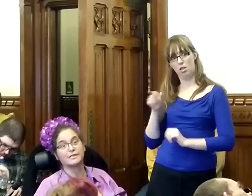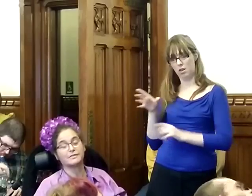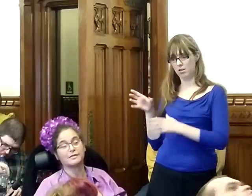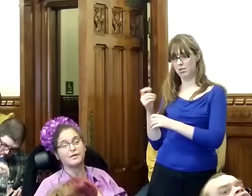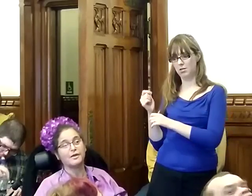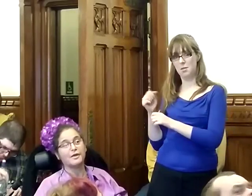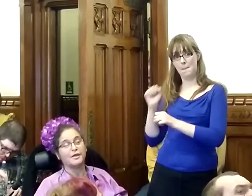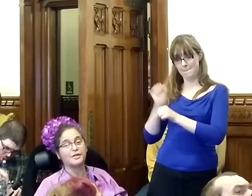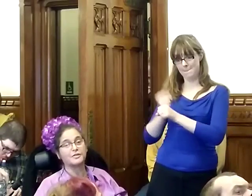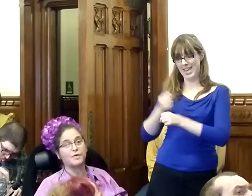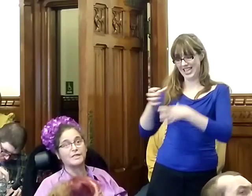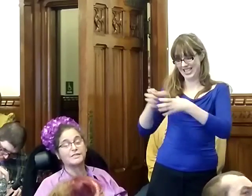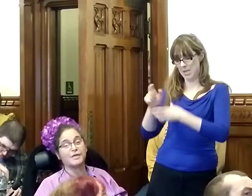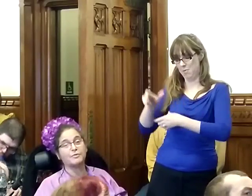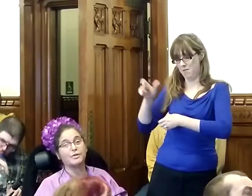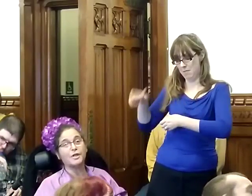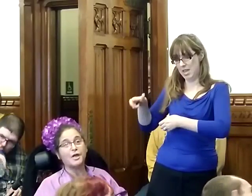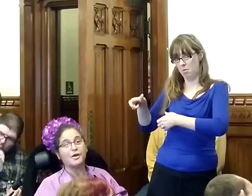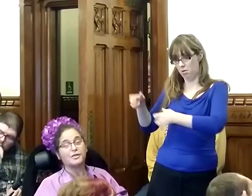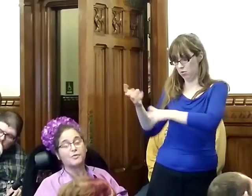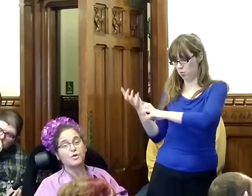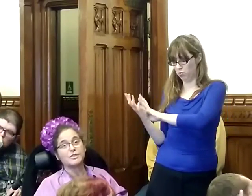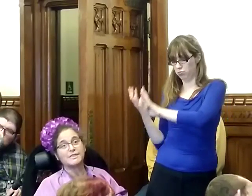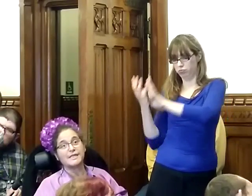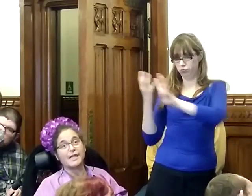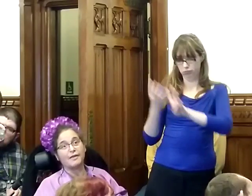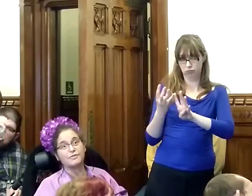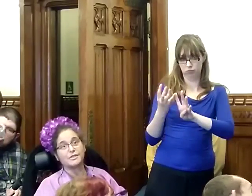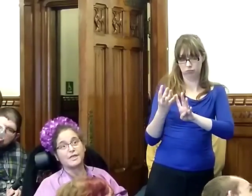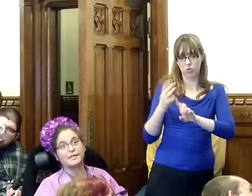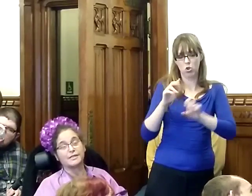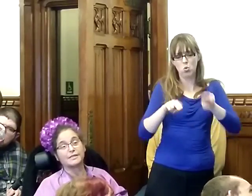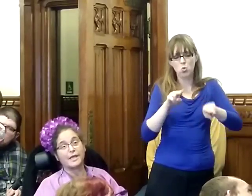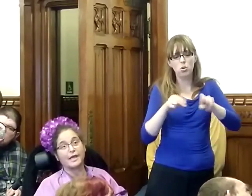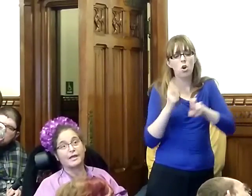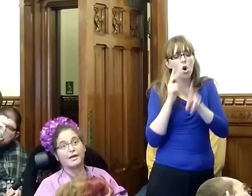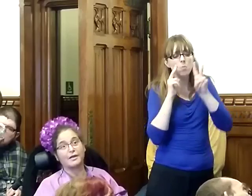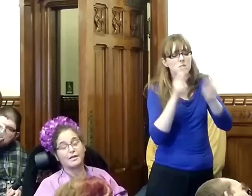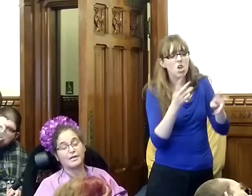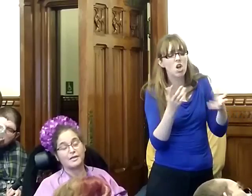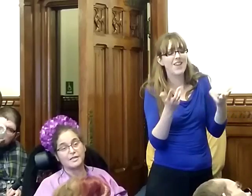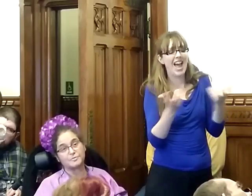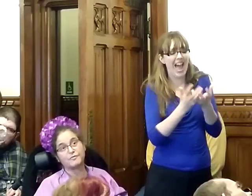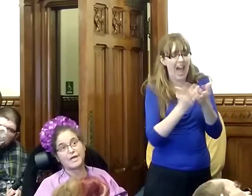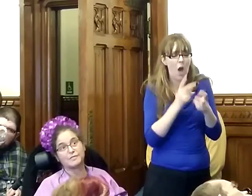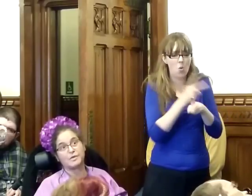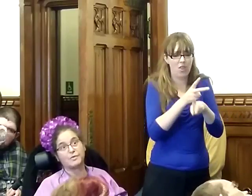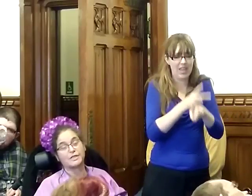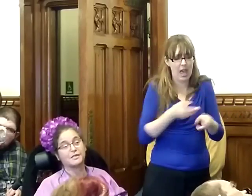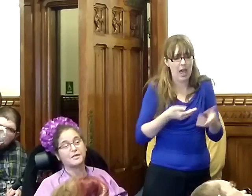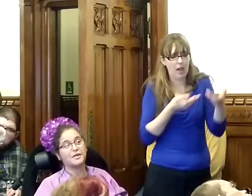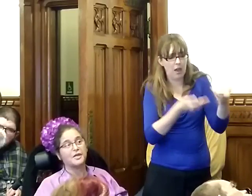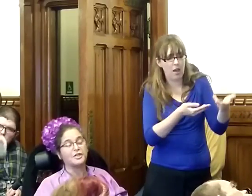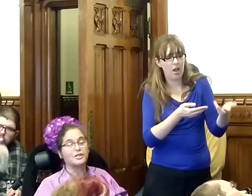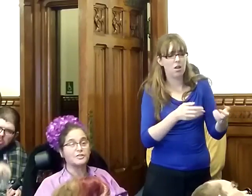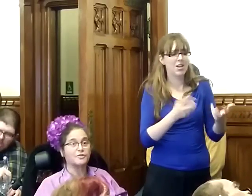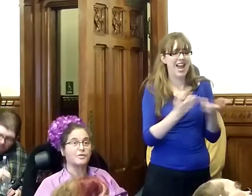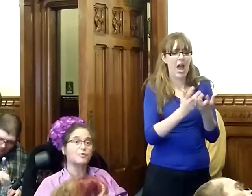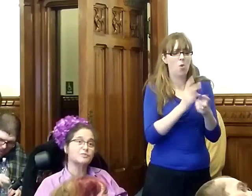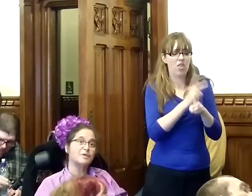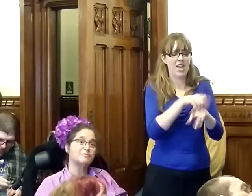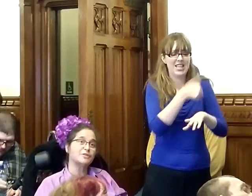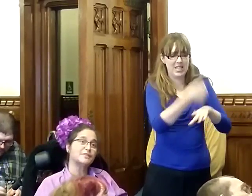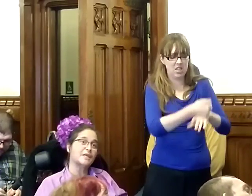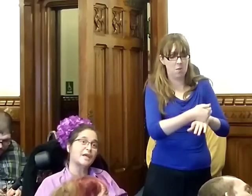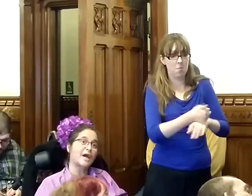is implemented. In other words, they want to see everything that care is providing you with.